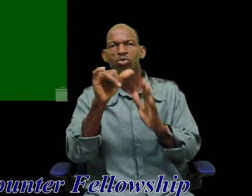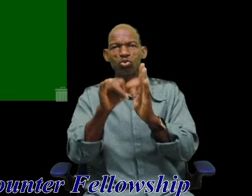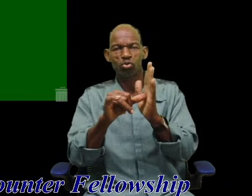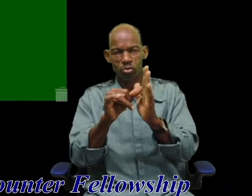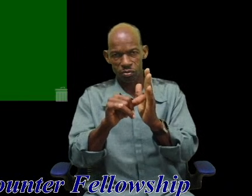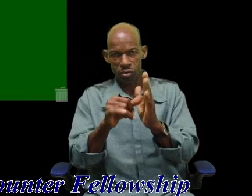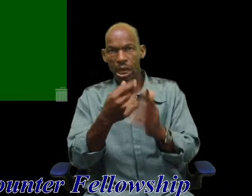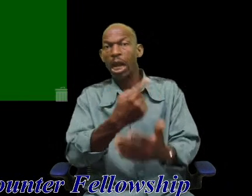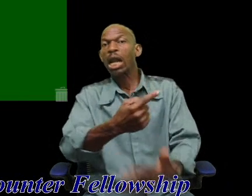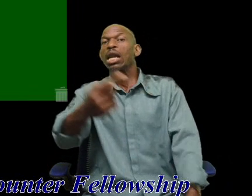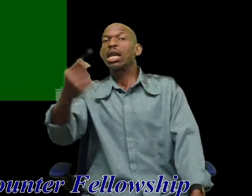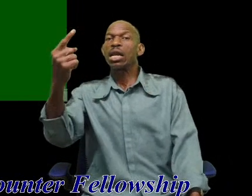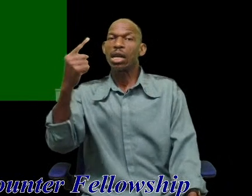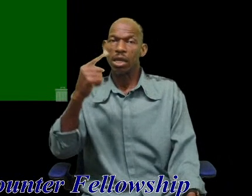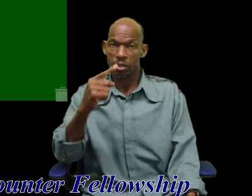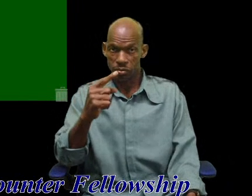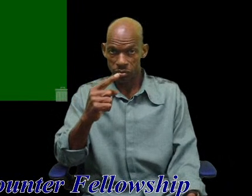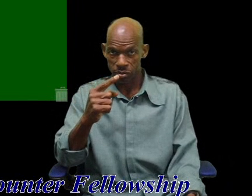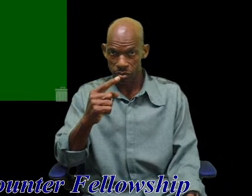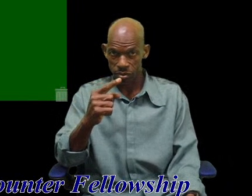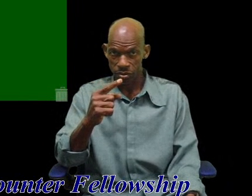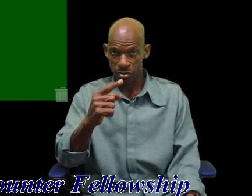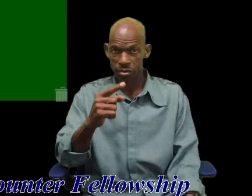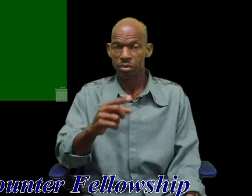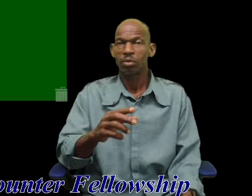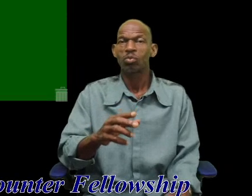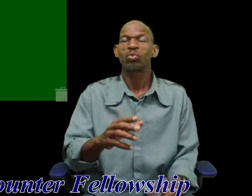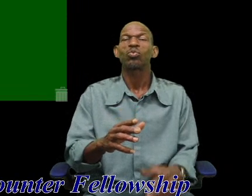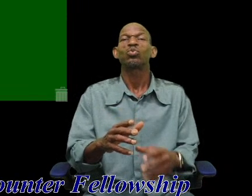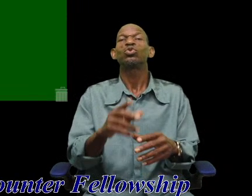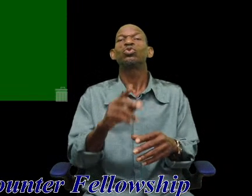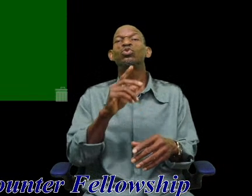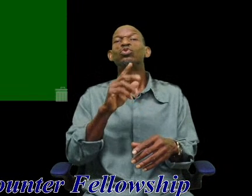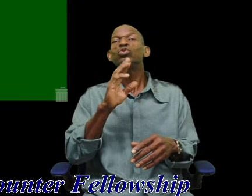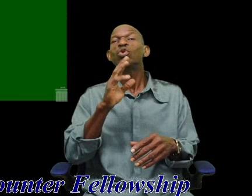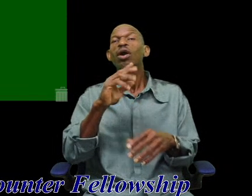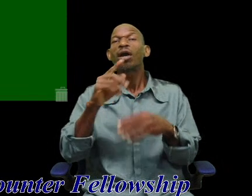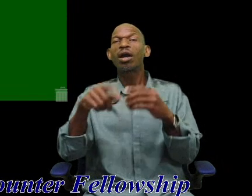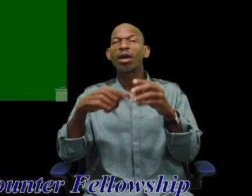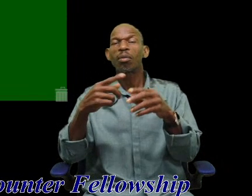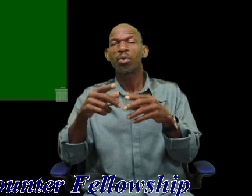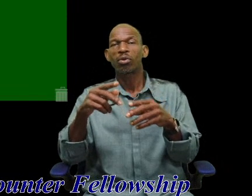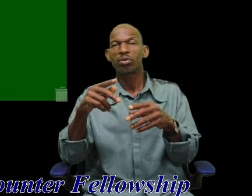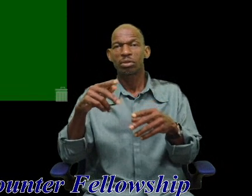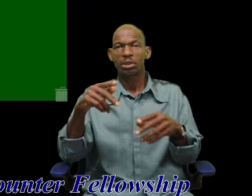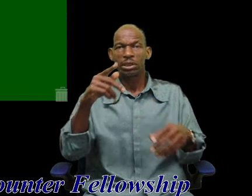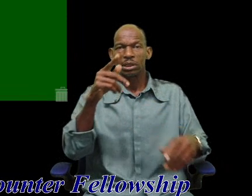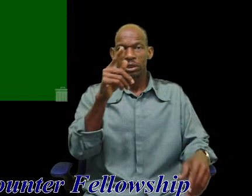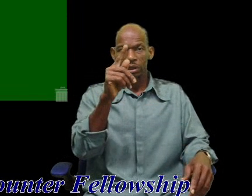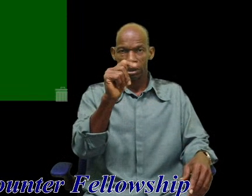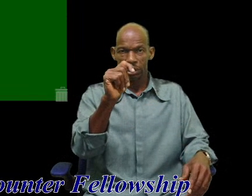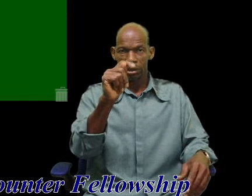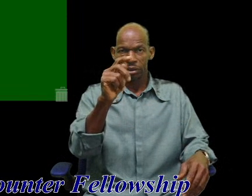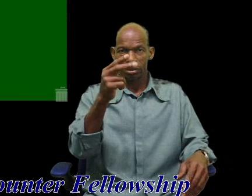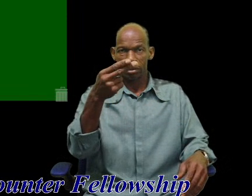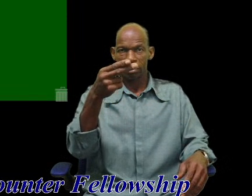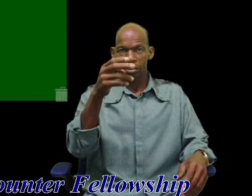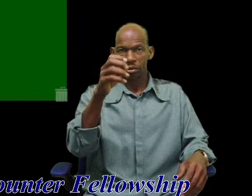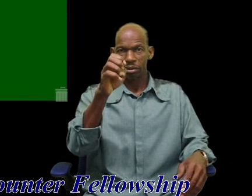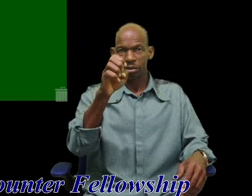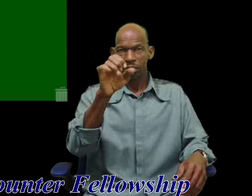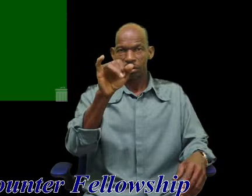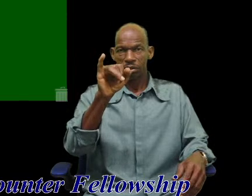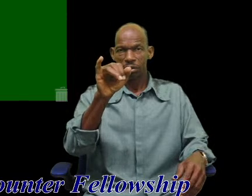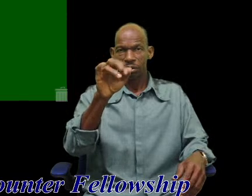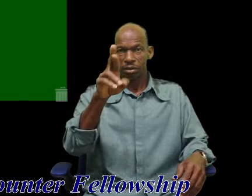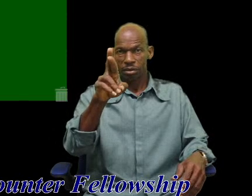plural owners, people more than one owning certain things. Some persons indicated that they